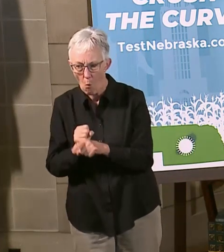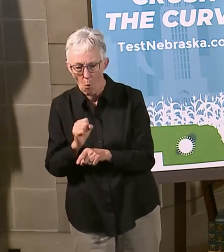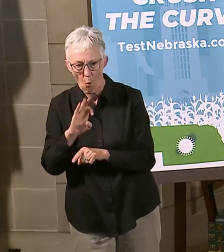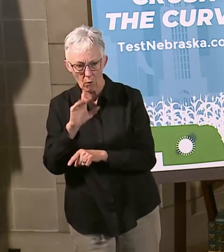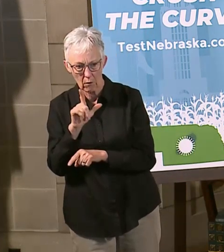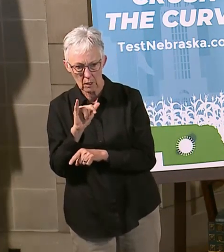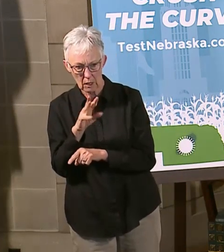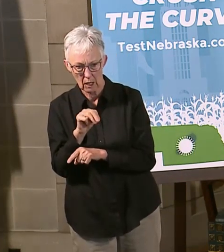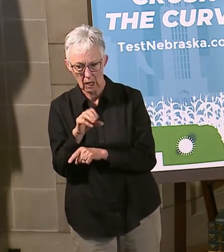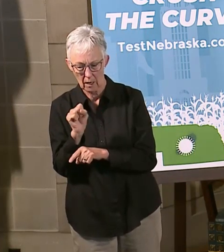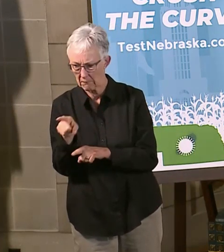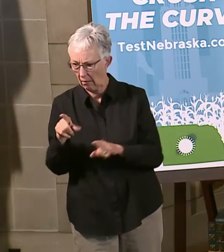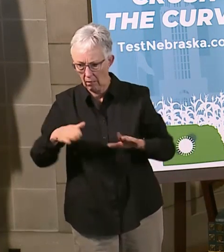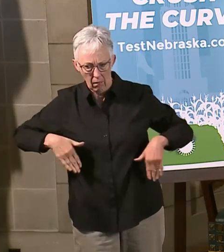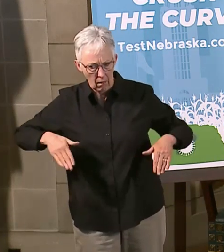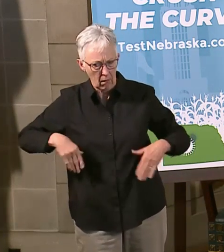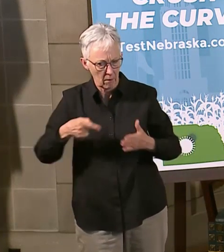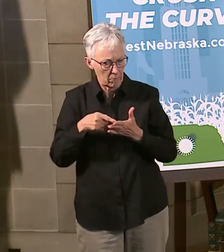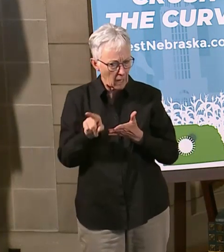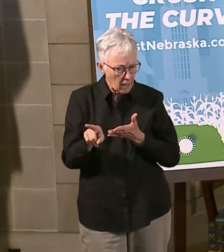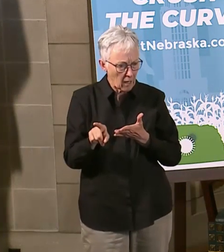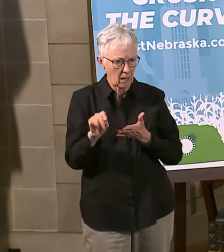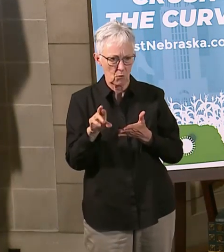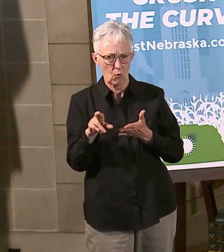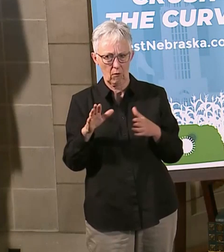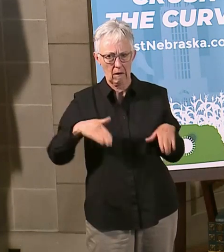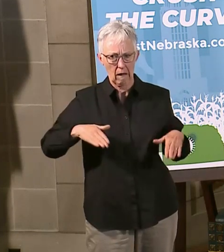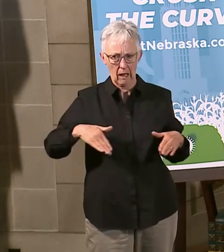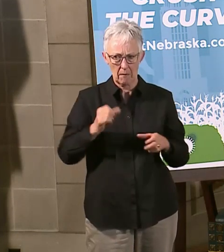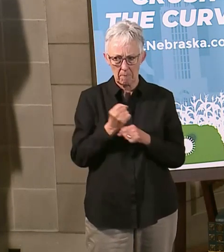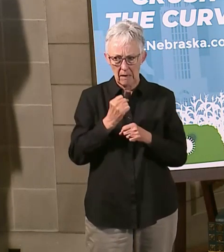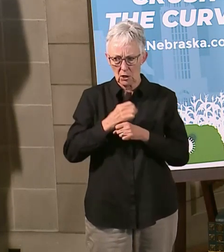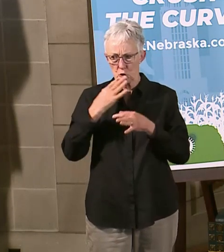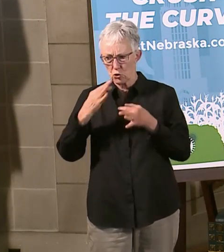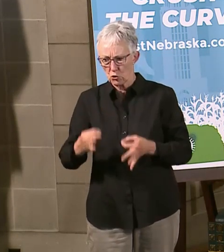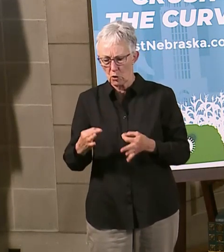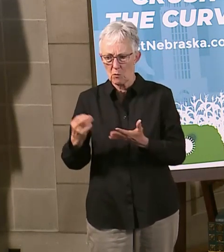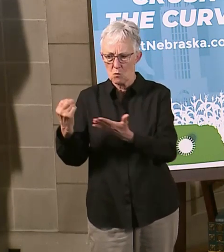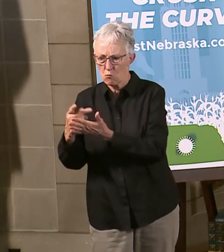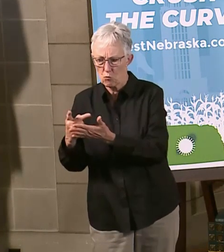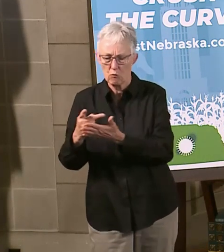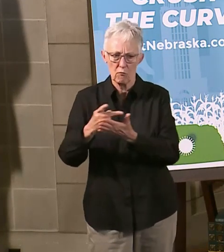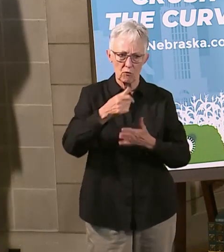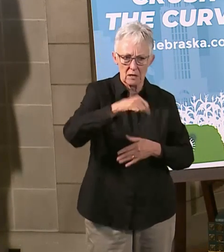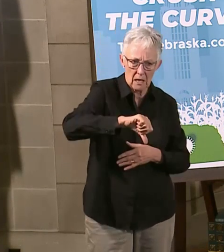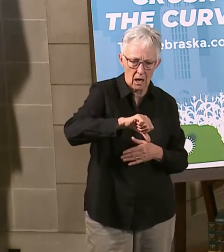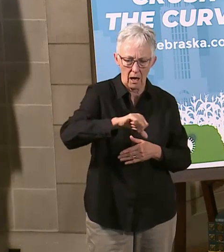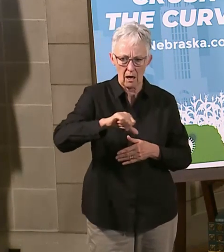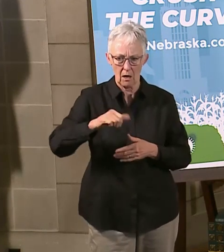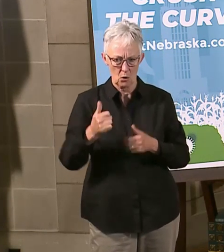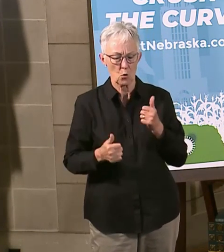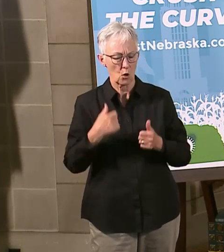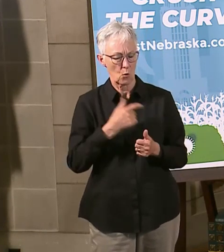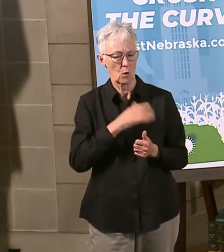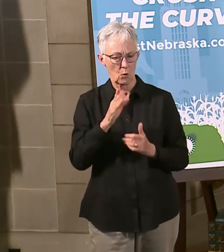that aren't paid or officially resolved, that we will get on them. And as the governor mentioned,